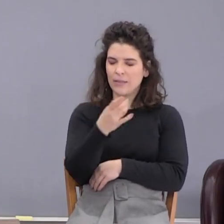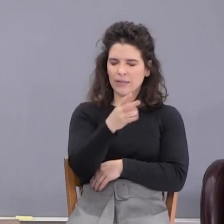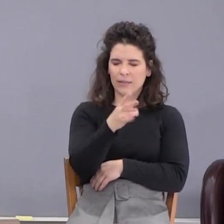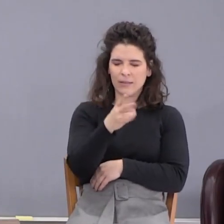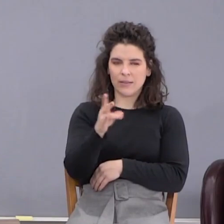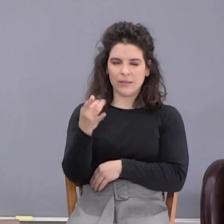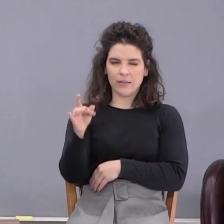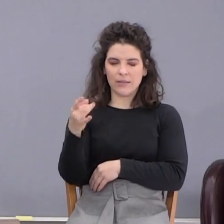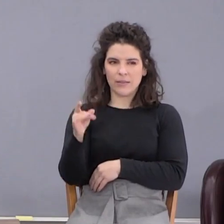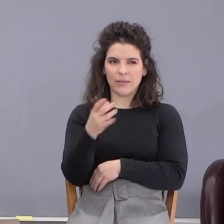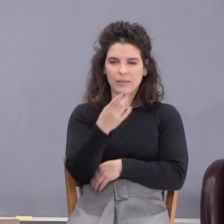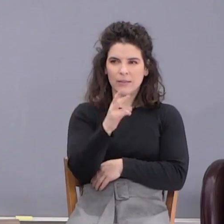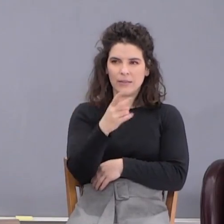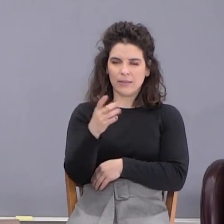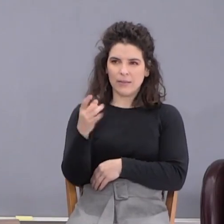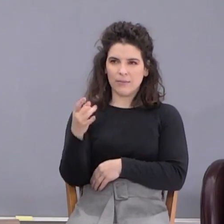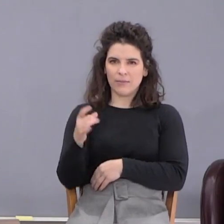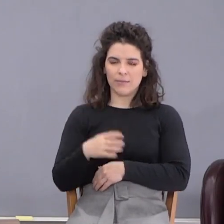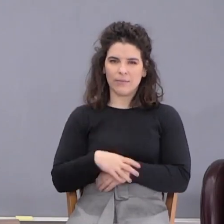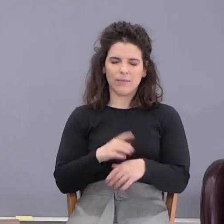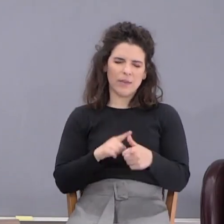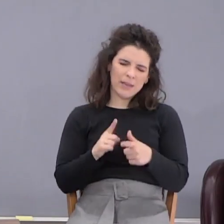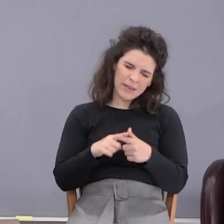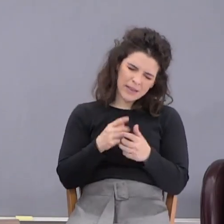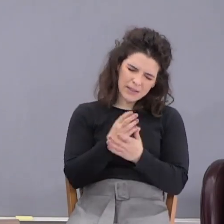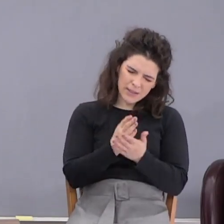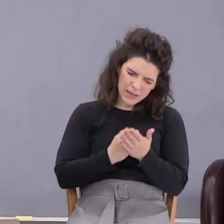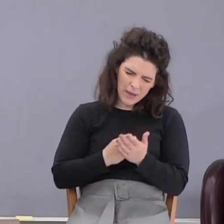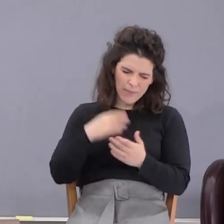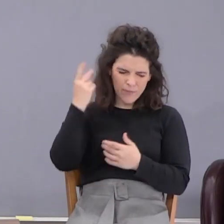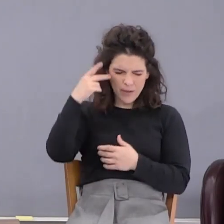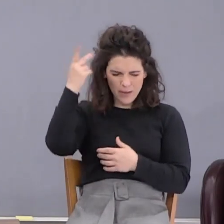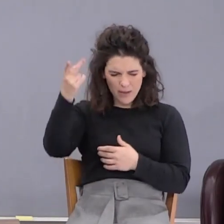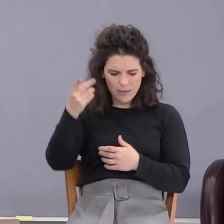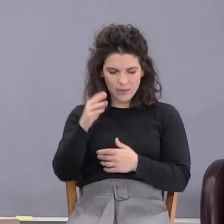verse 18 of Acts chapter 17, then certain philosophers of the